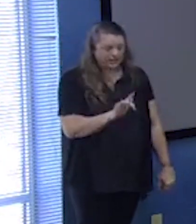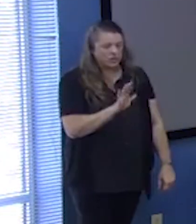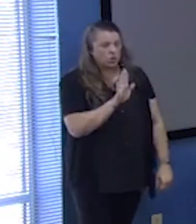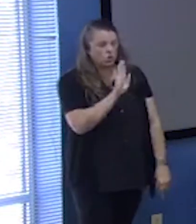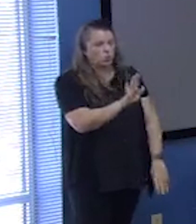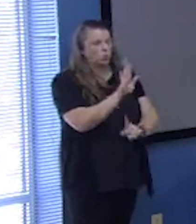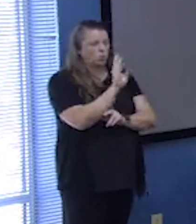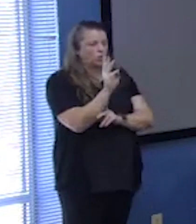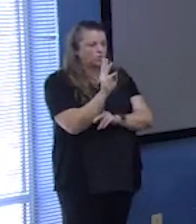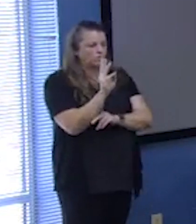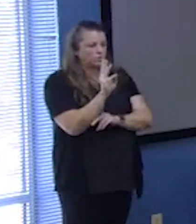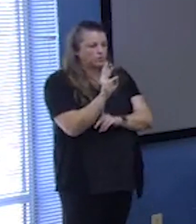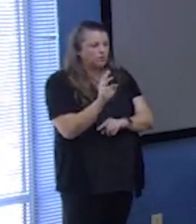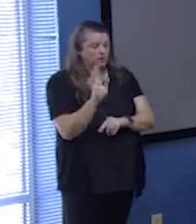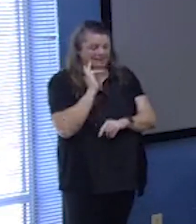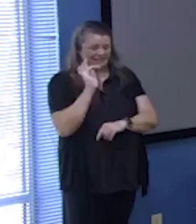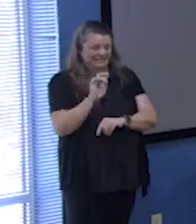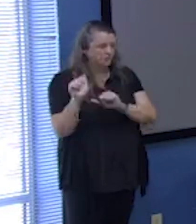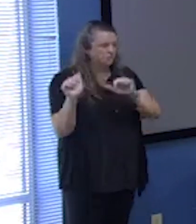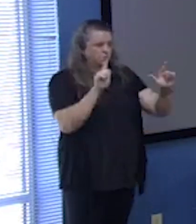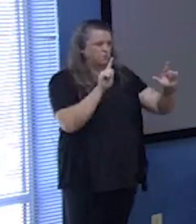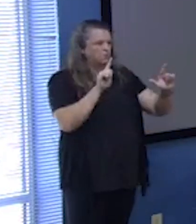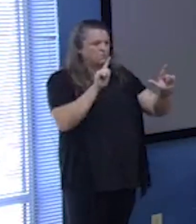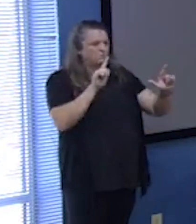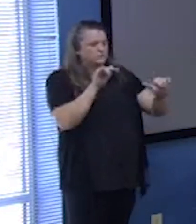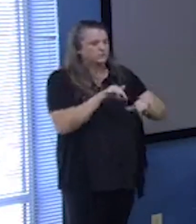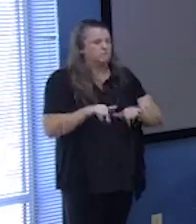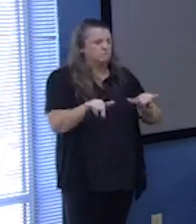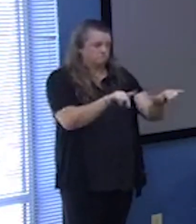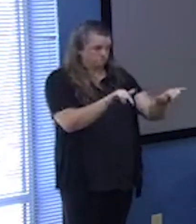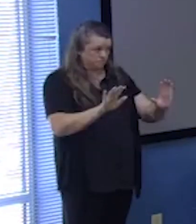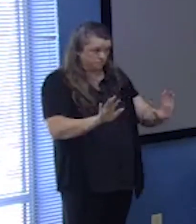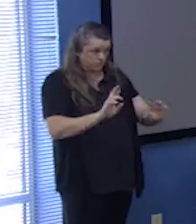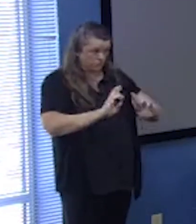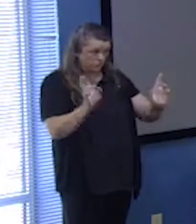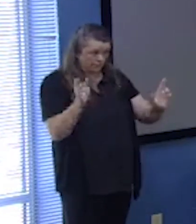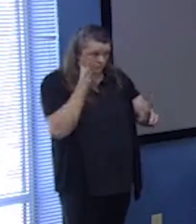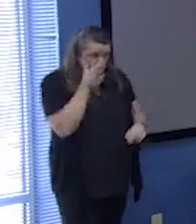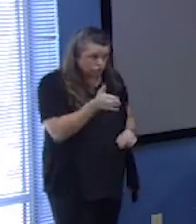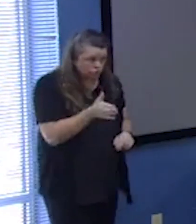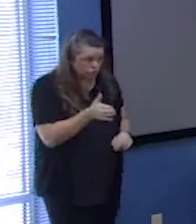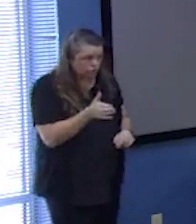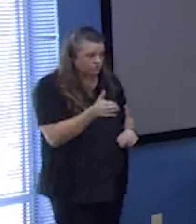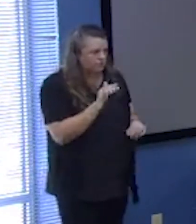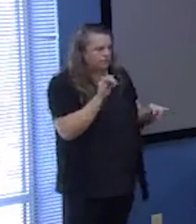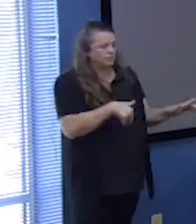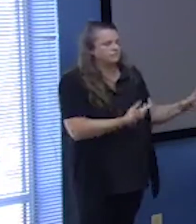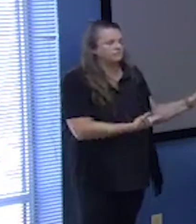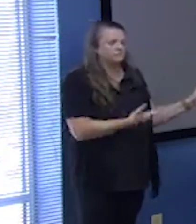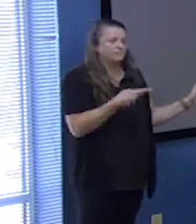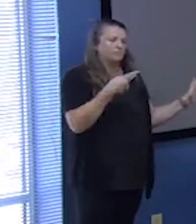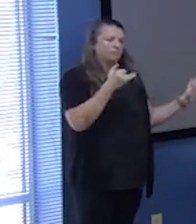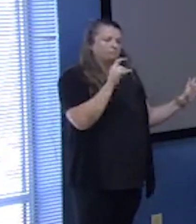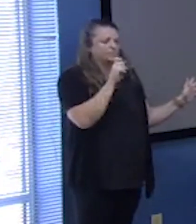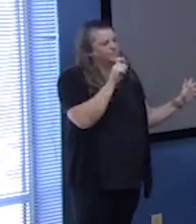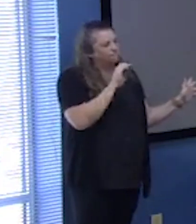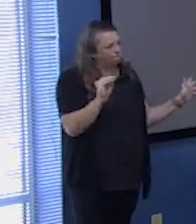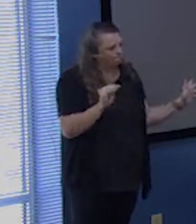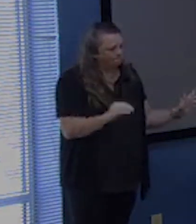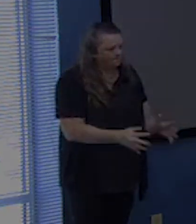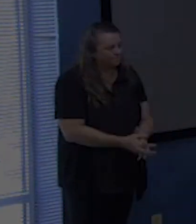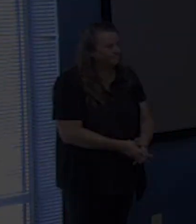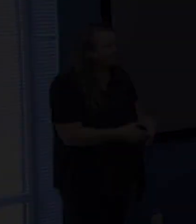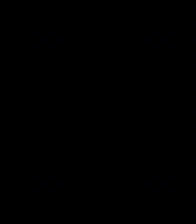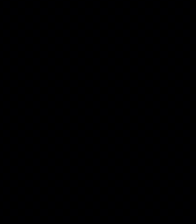you're the same size as everybody else, okay? So are you ready for the future? That's Pixelemm. Very good.